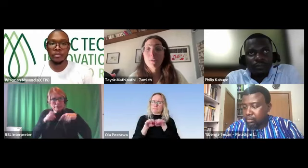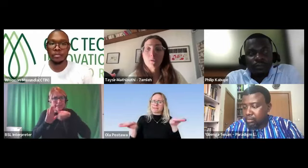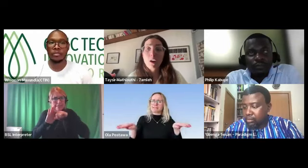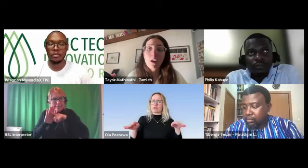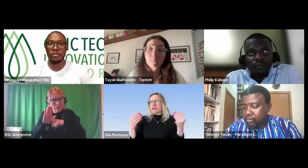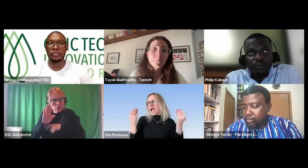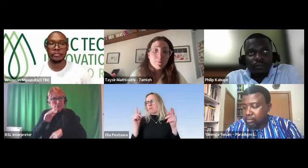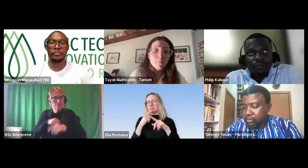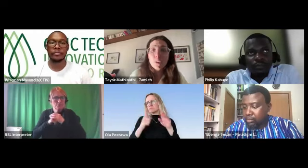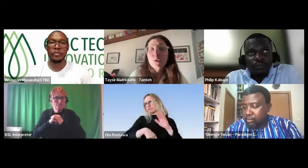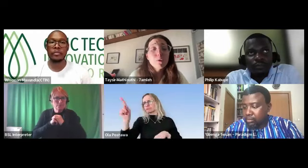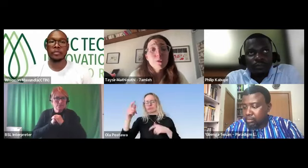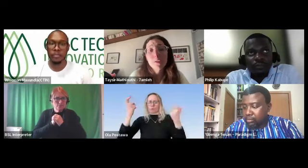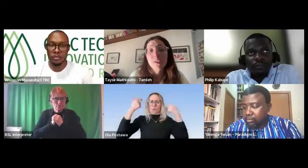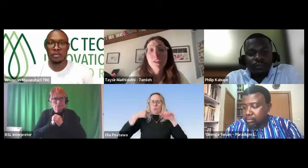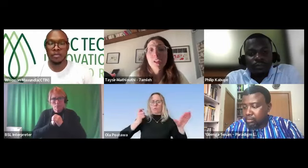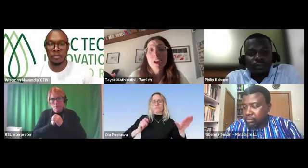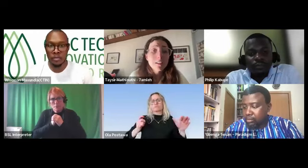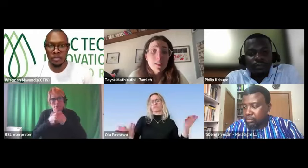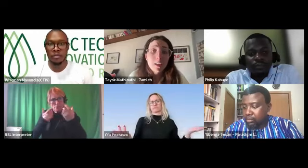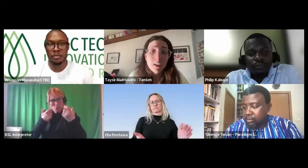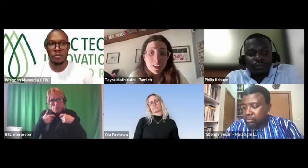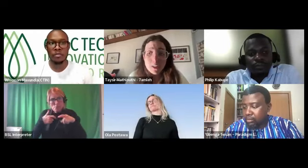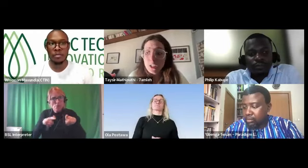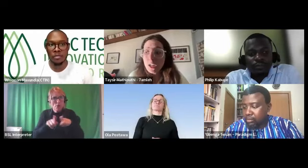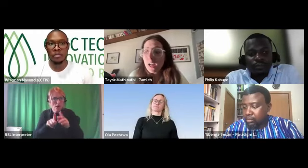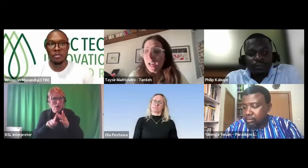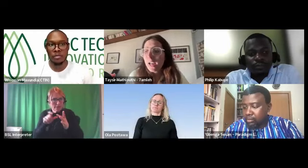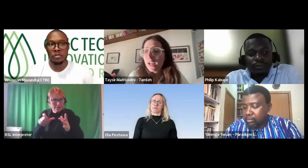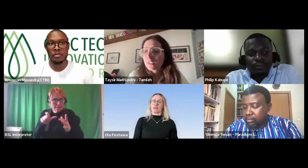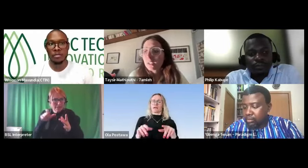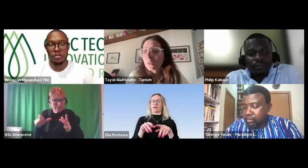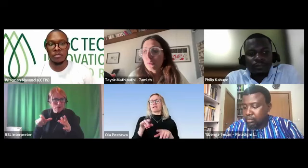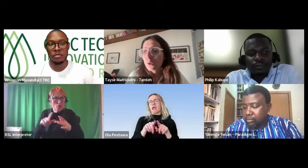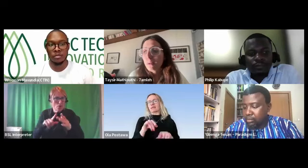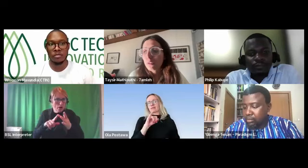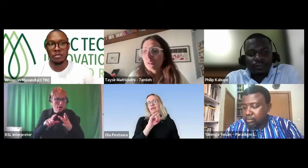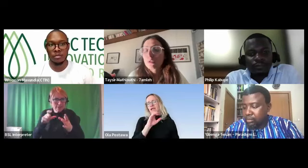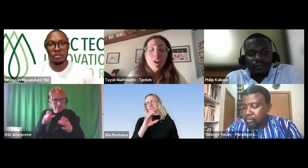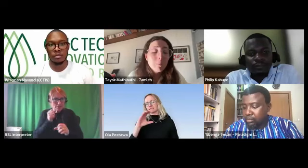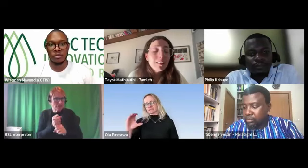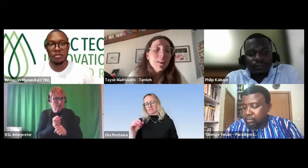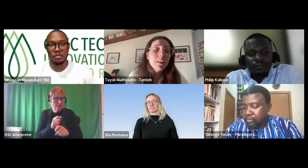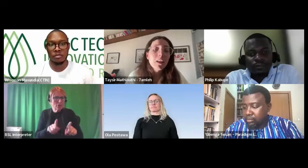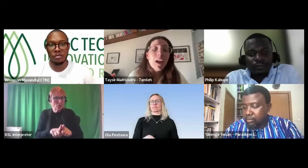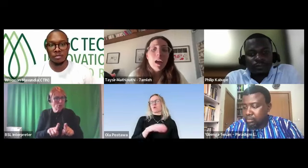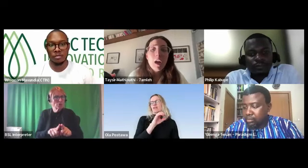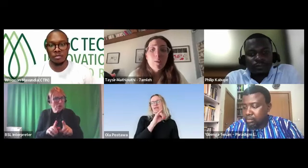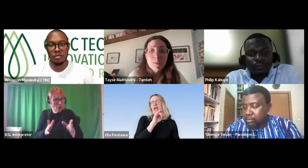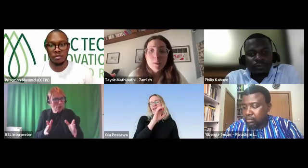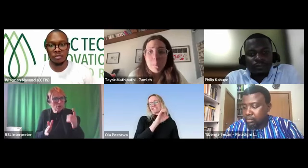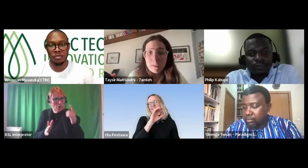is through courts such as the ICC and the ICG. And it's also about